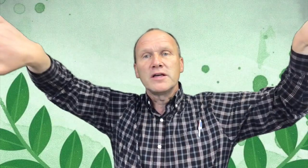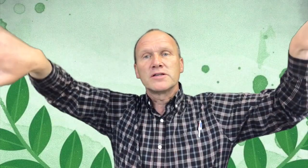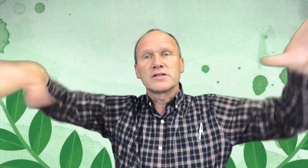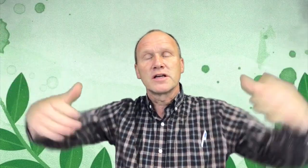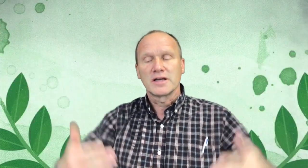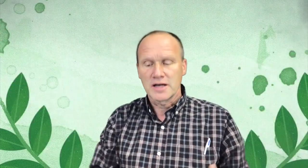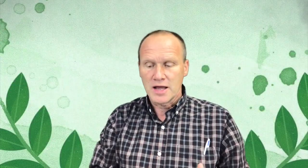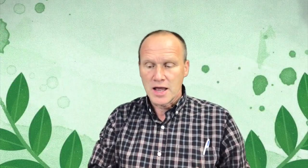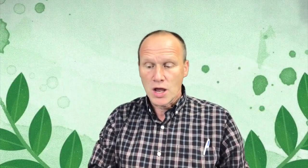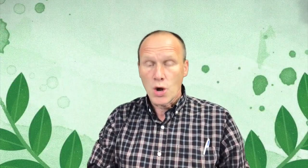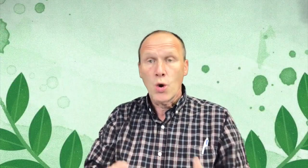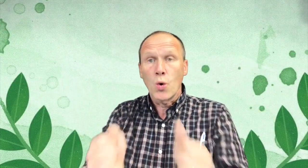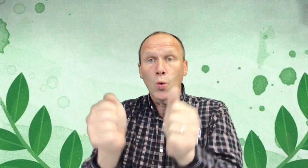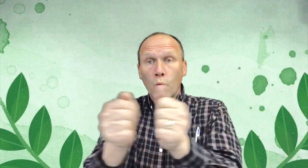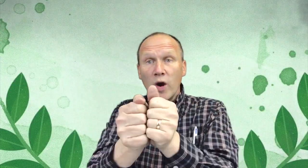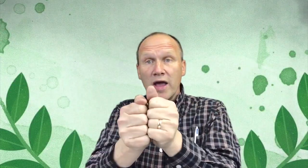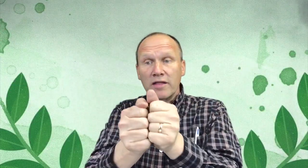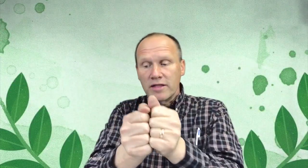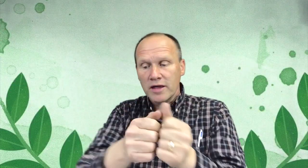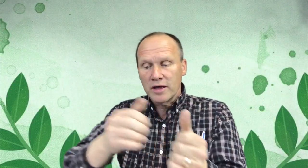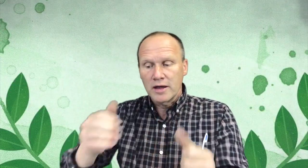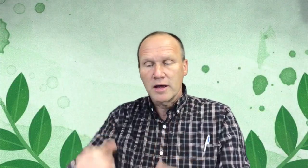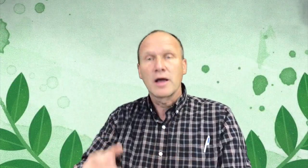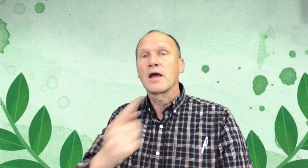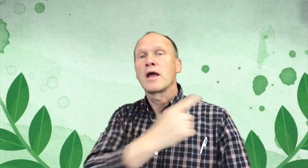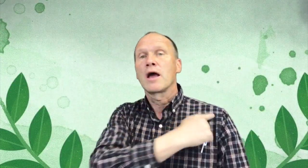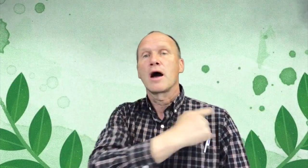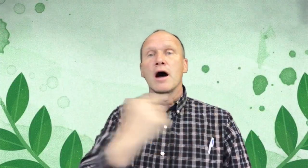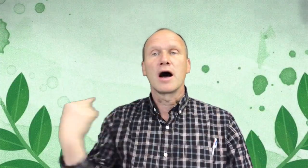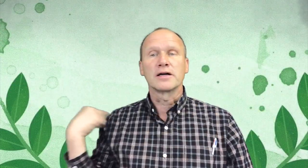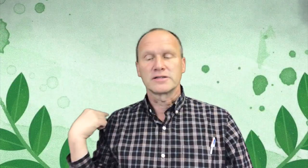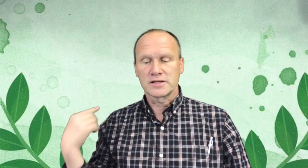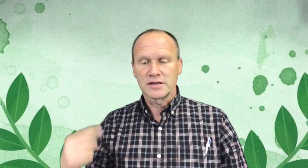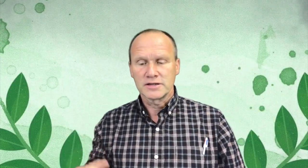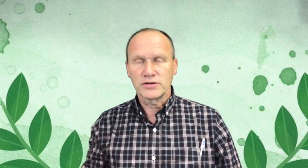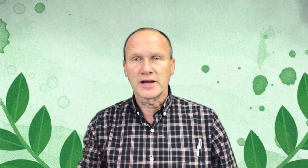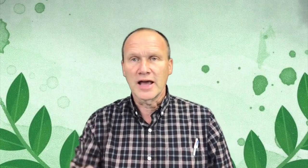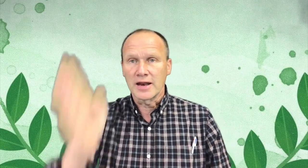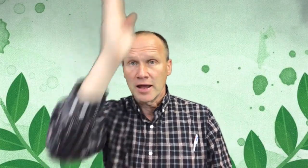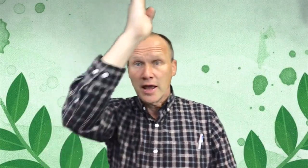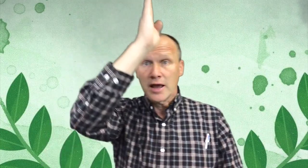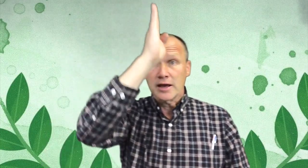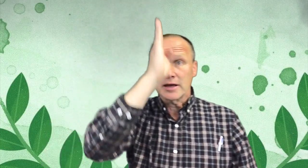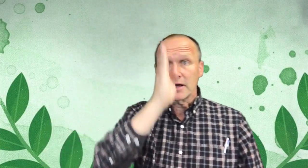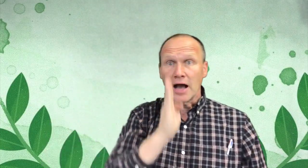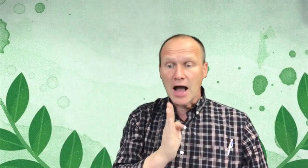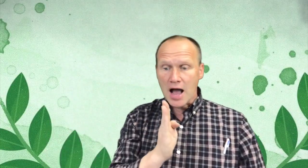peace with us. Do that again.